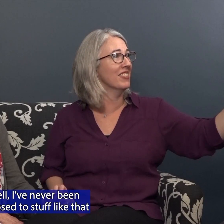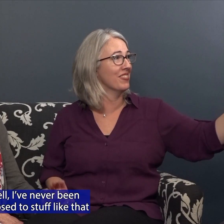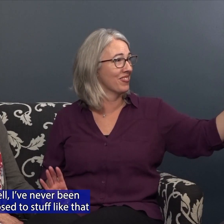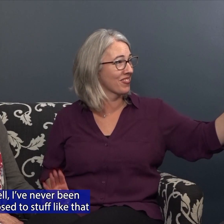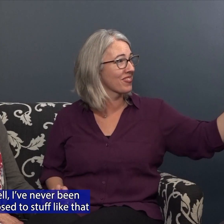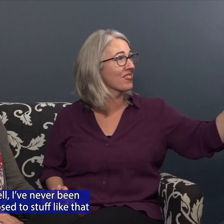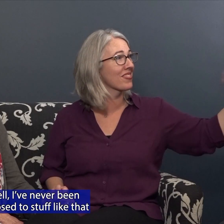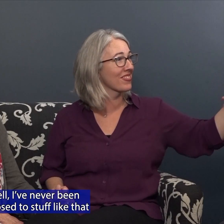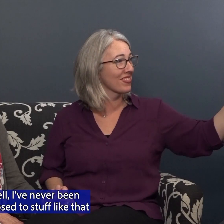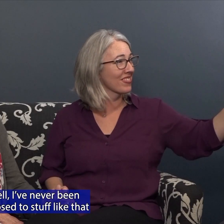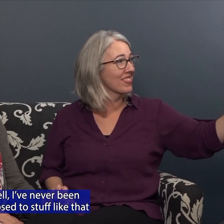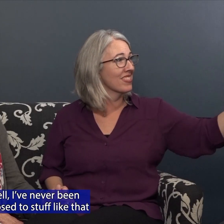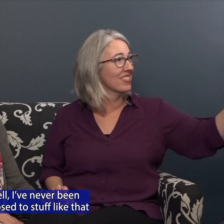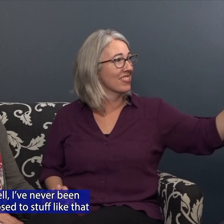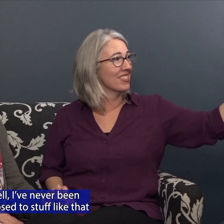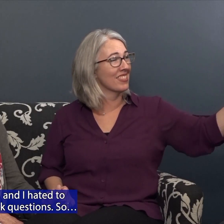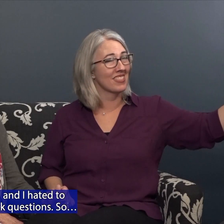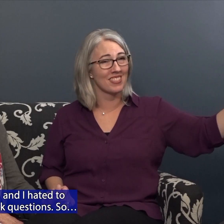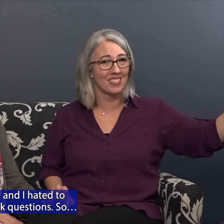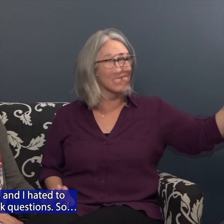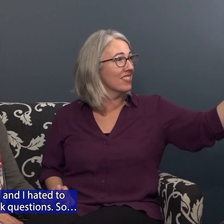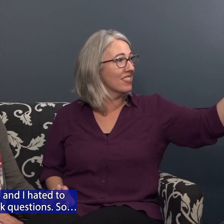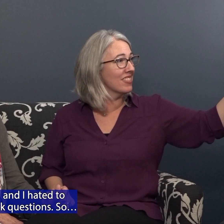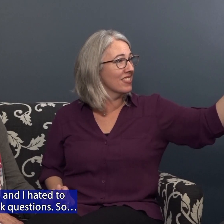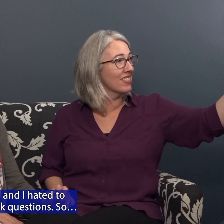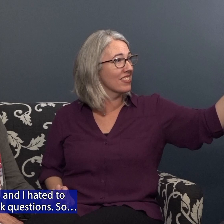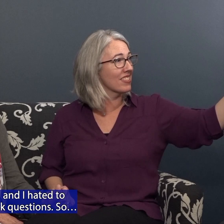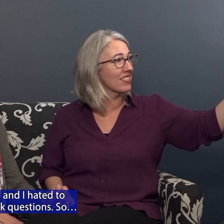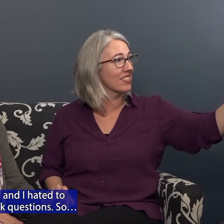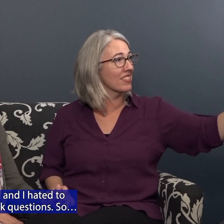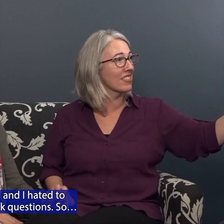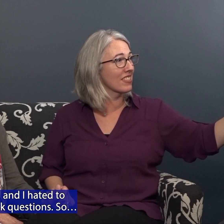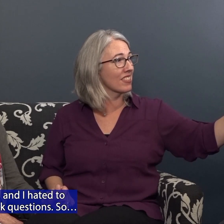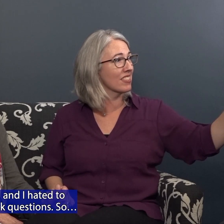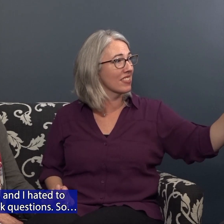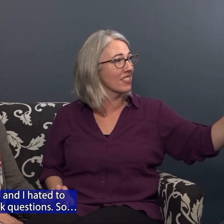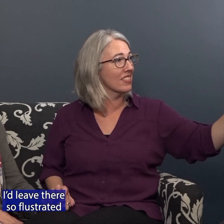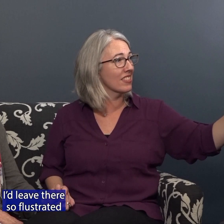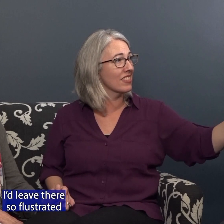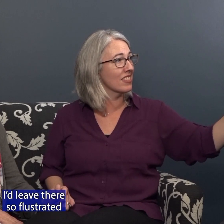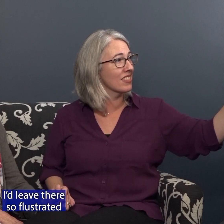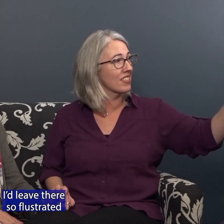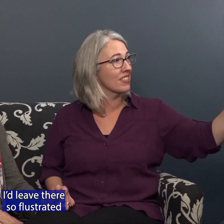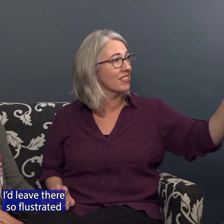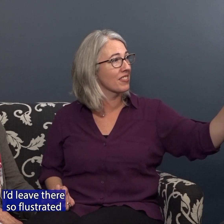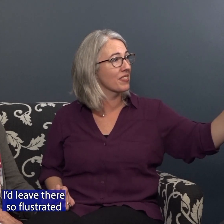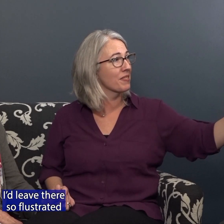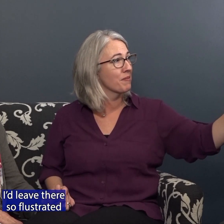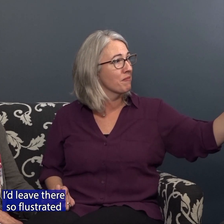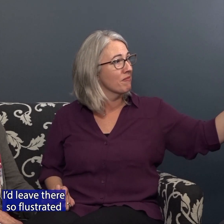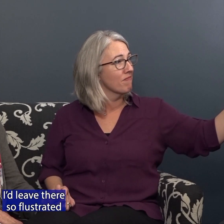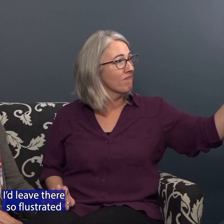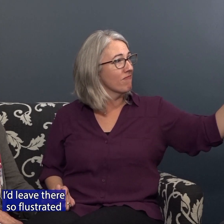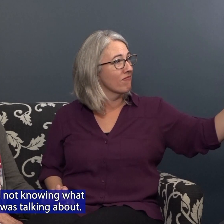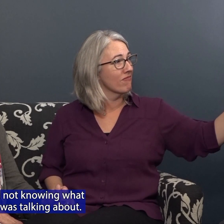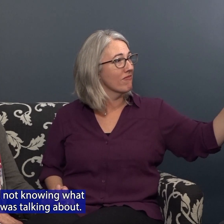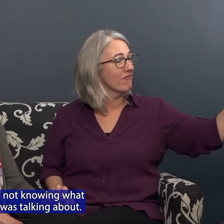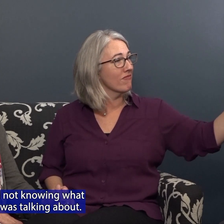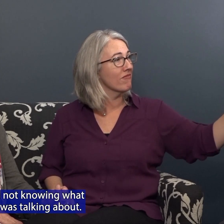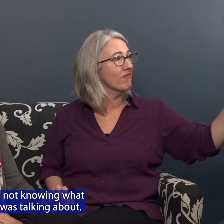been exposed to stuff like that, and I hated to ask questions, so I'd leave there just so frustrated and not knowing